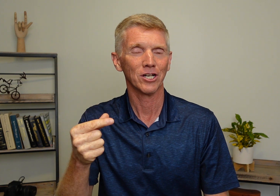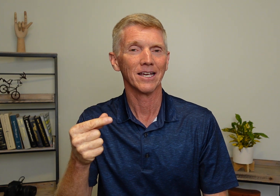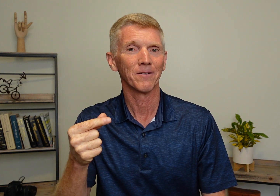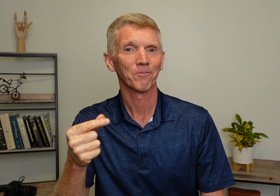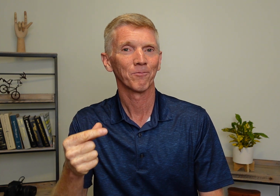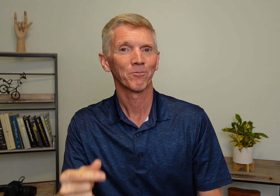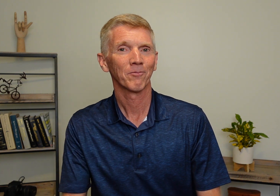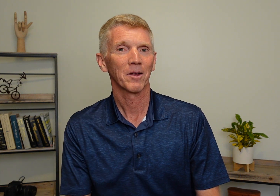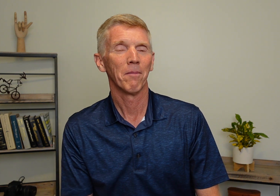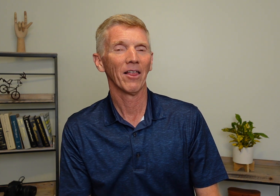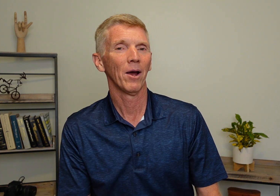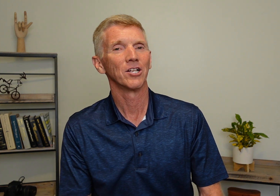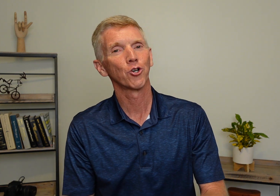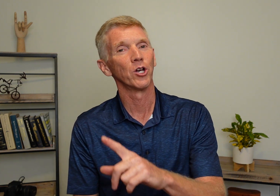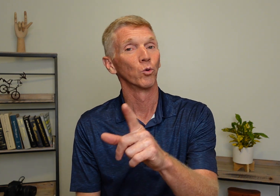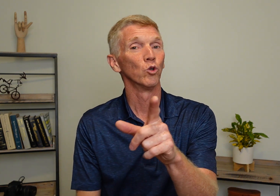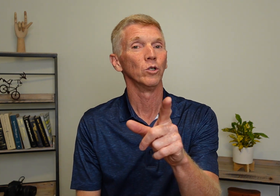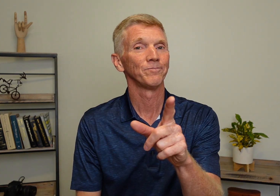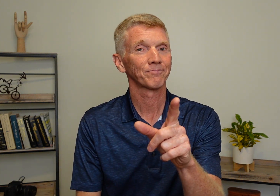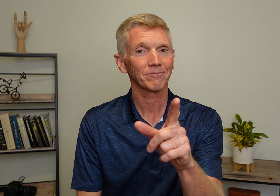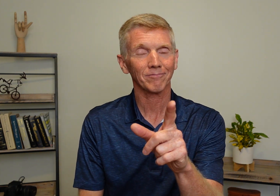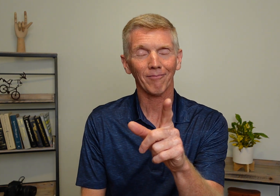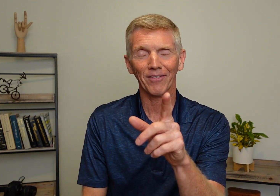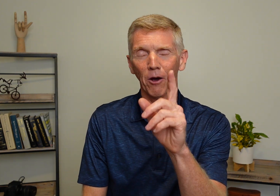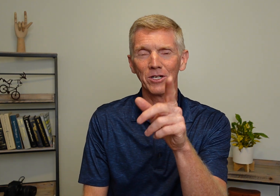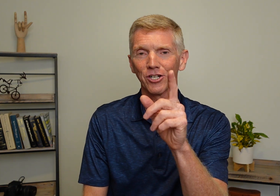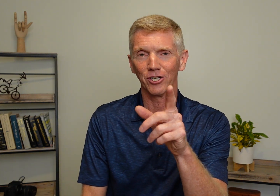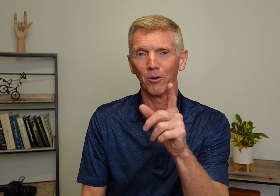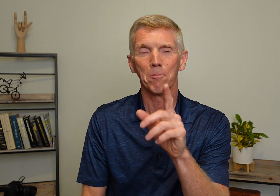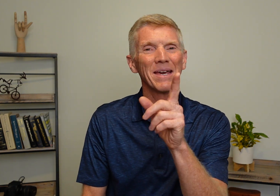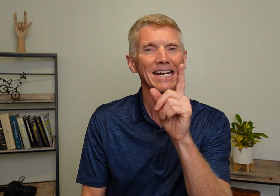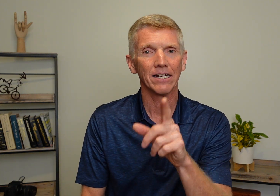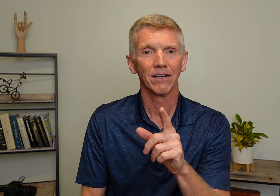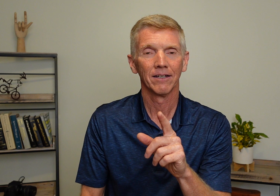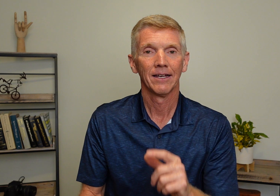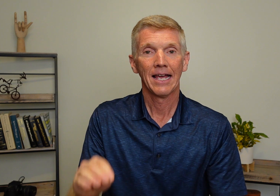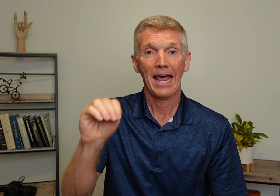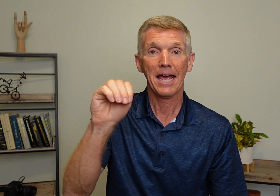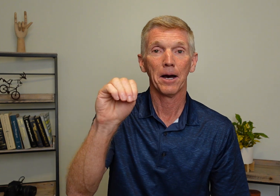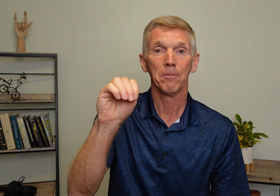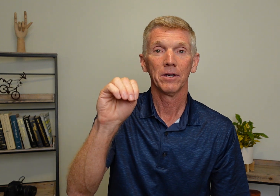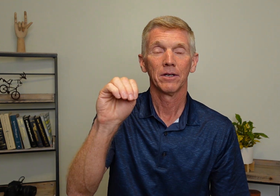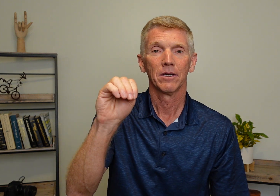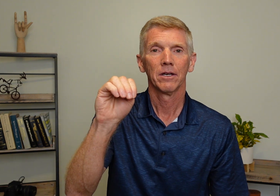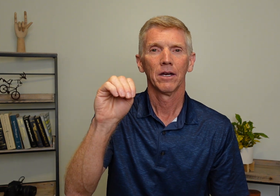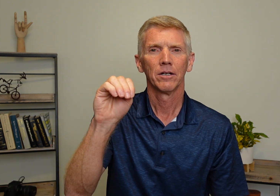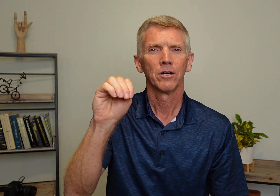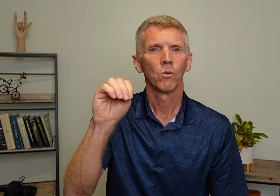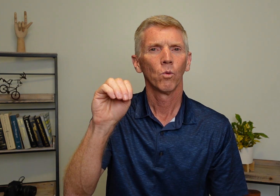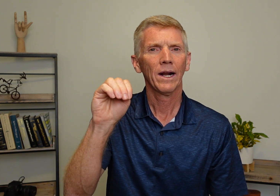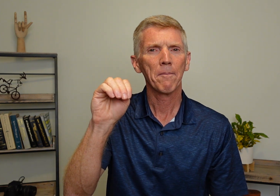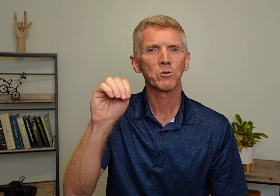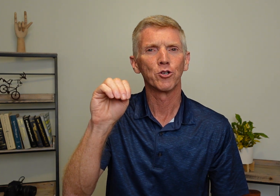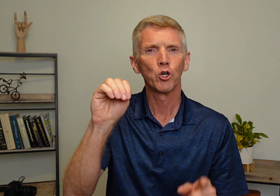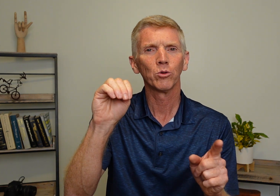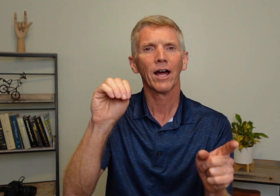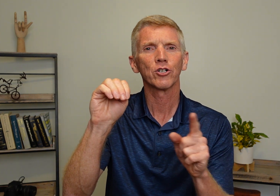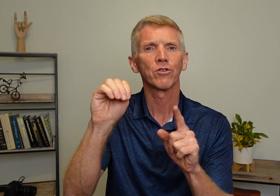M-E-E-T-I-N-G. By the way, let's show you a rule that we just showed. Meeting. M. What happens when two letters